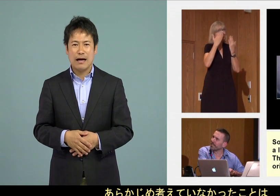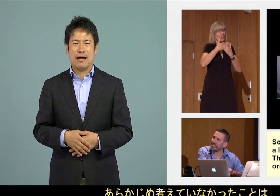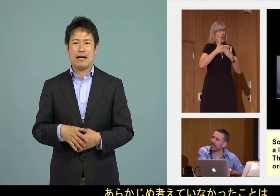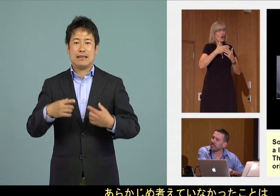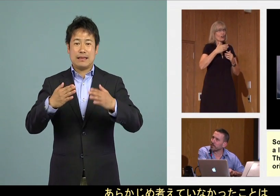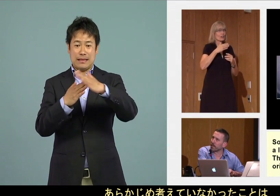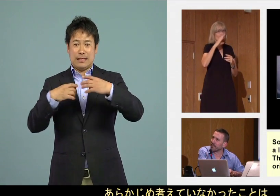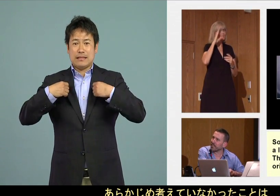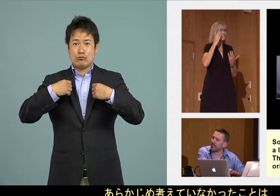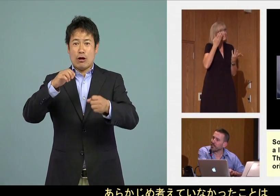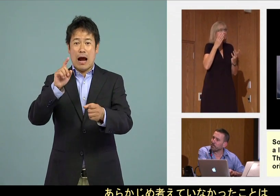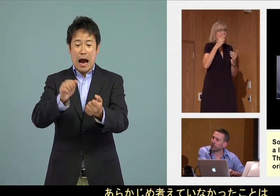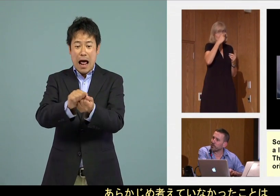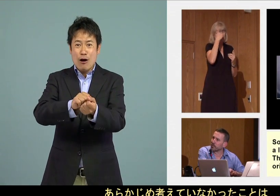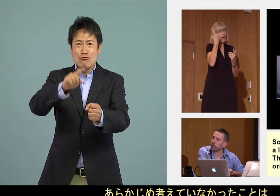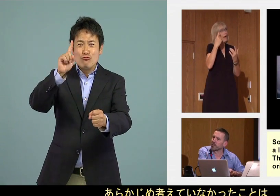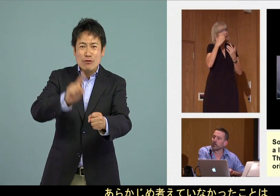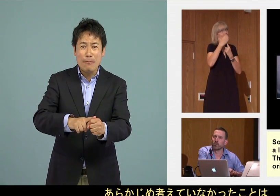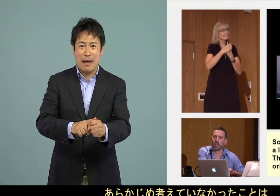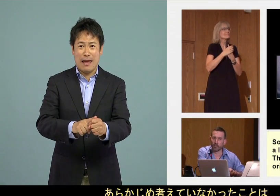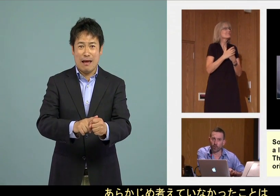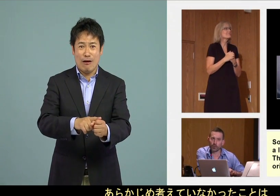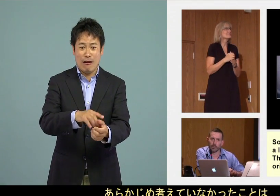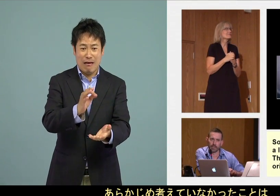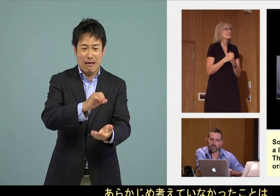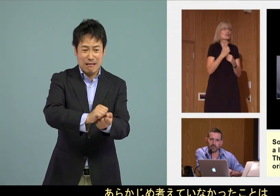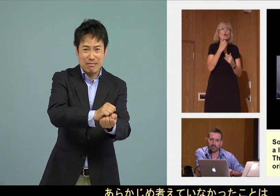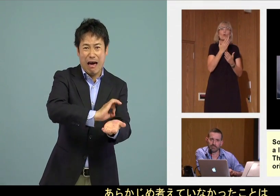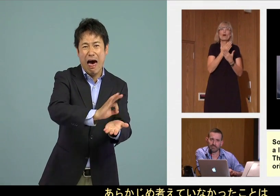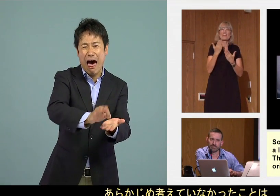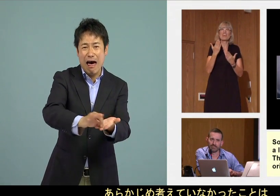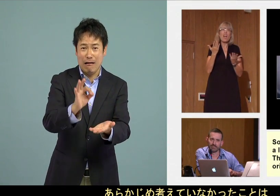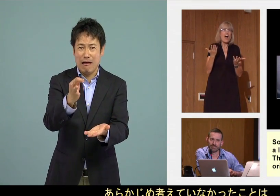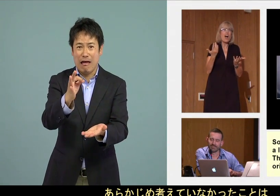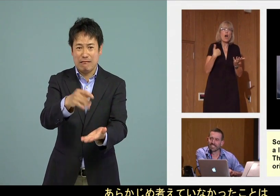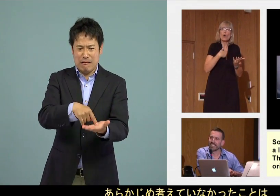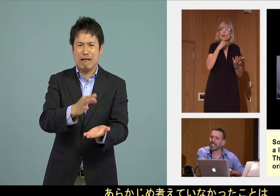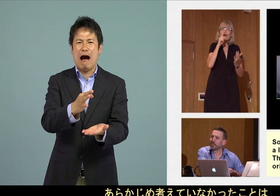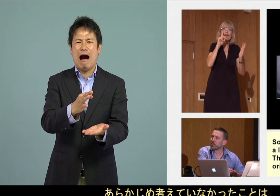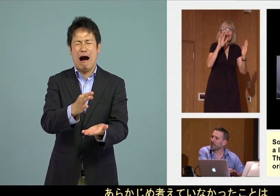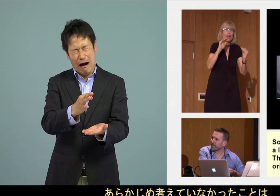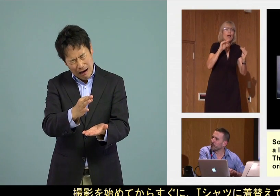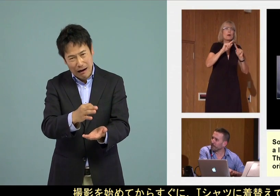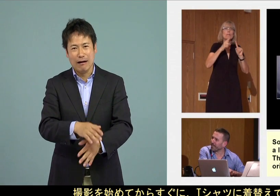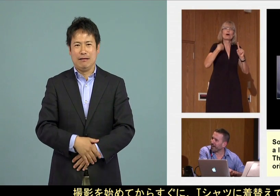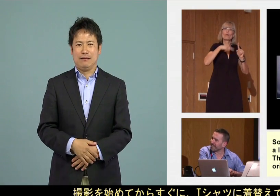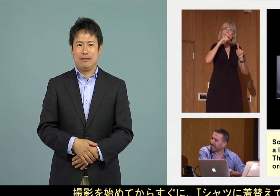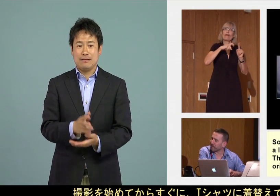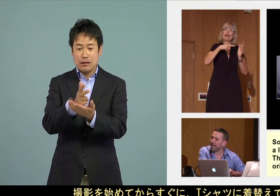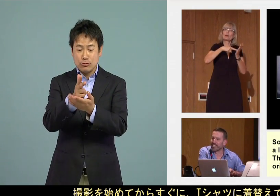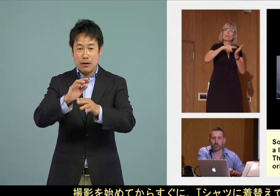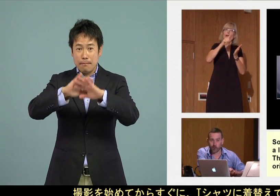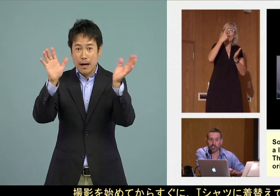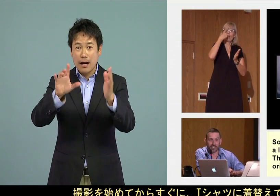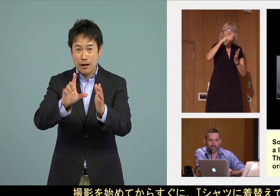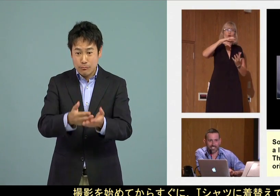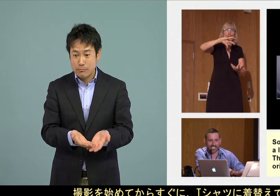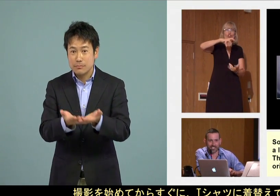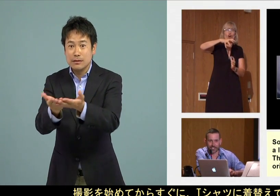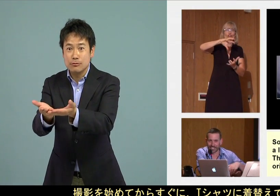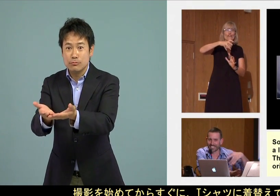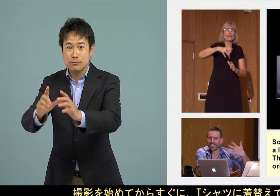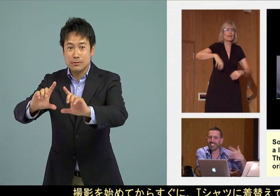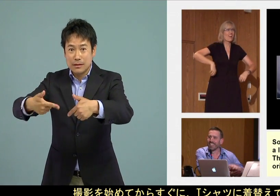something we didn't anticipate in the project was a laundry bill. Because we soon realized that we had to wash